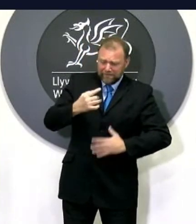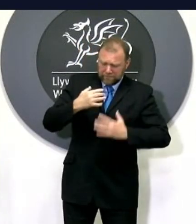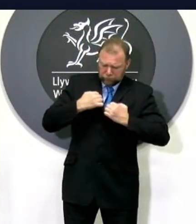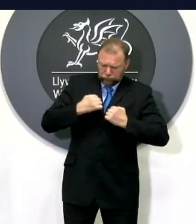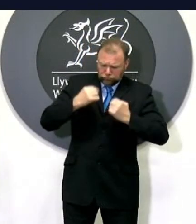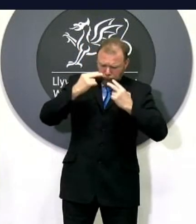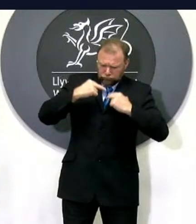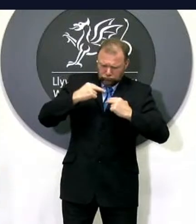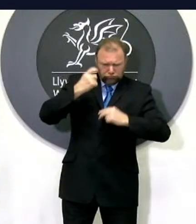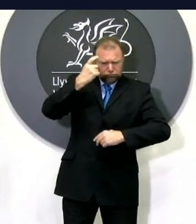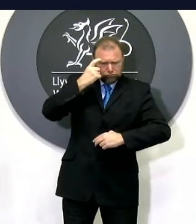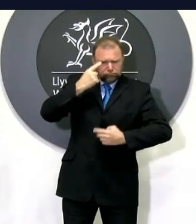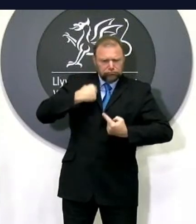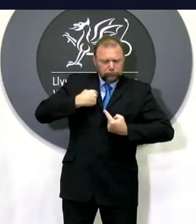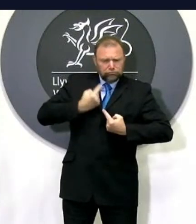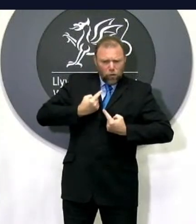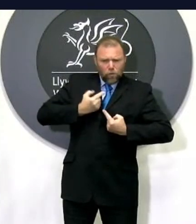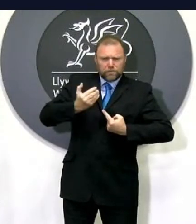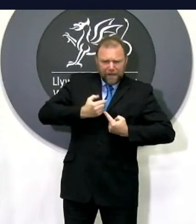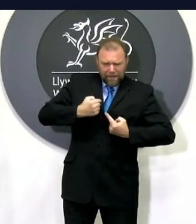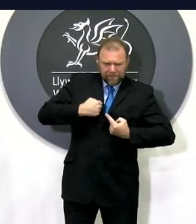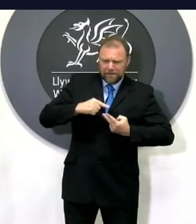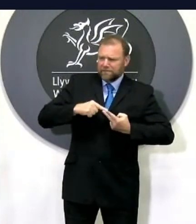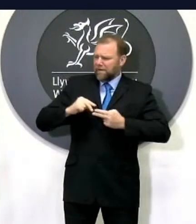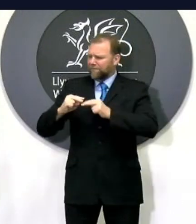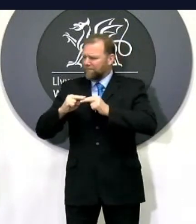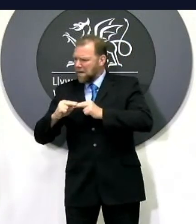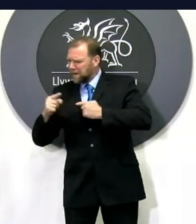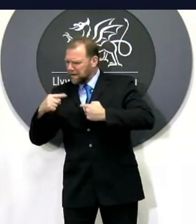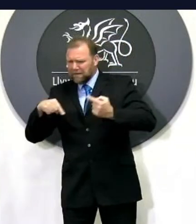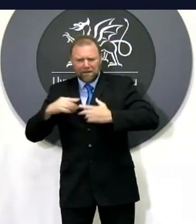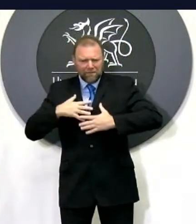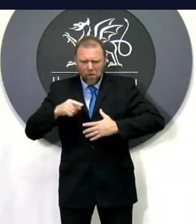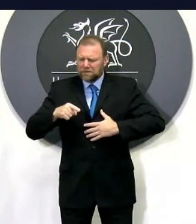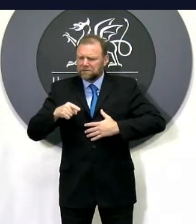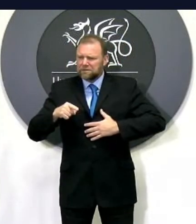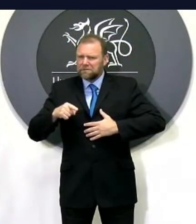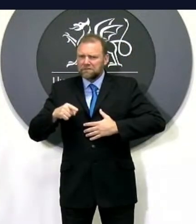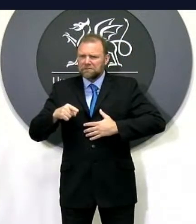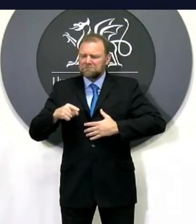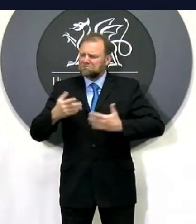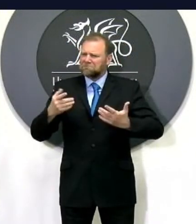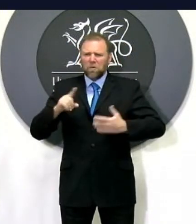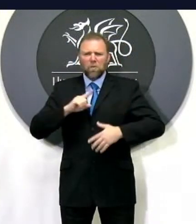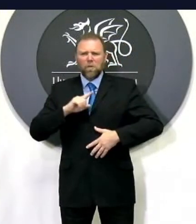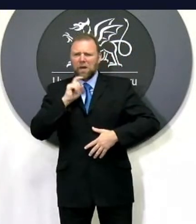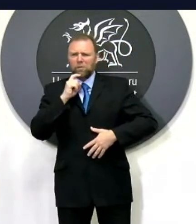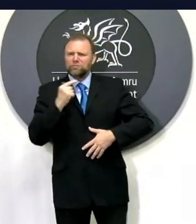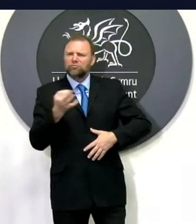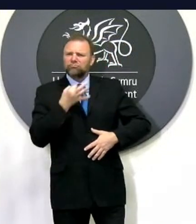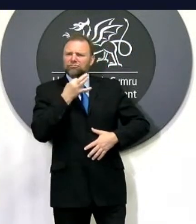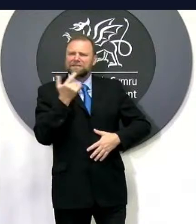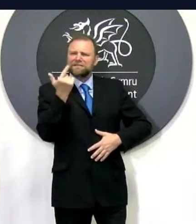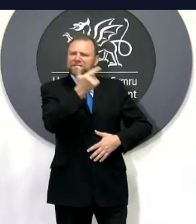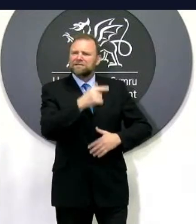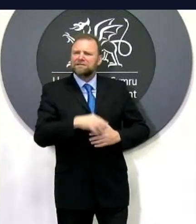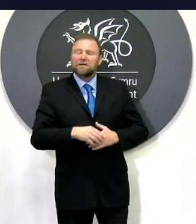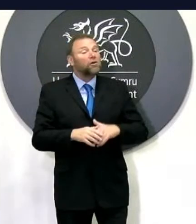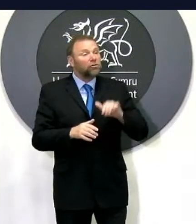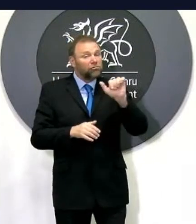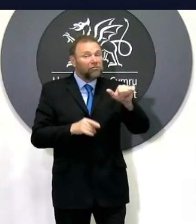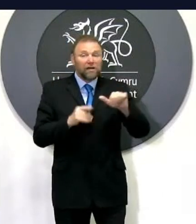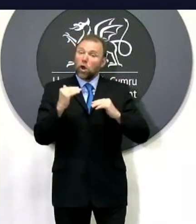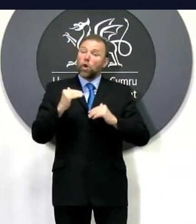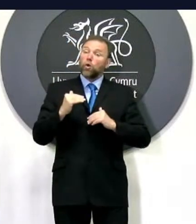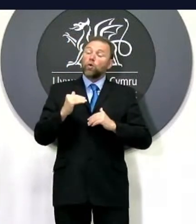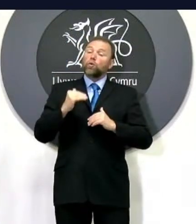family would want to put themselves in harm's way. You're right, Nick. The levels of coronavirus are higher in the northwest of England